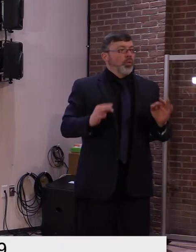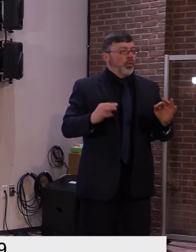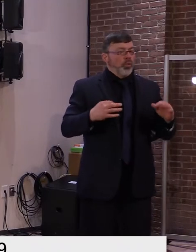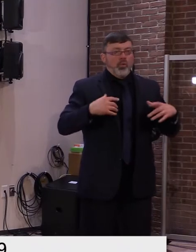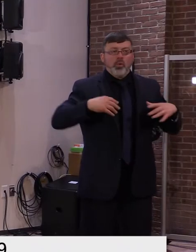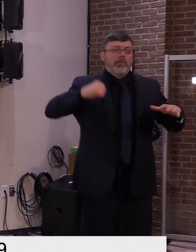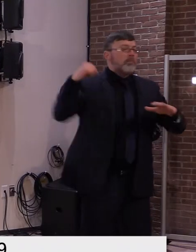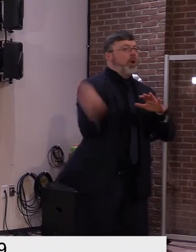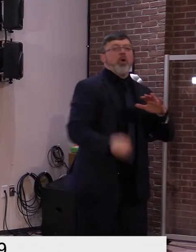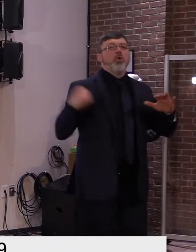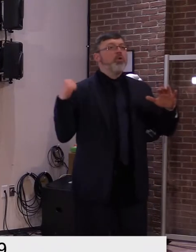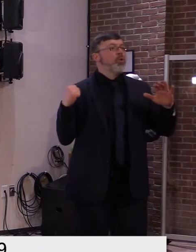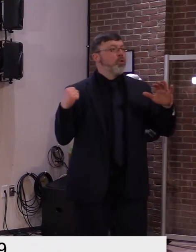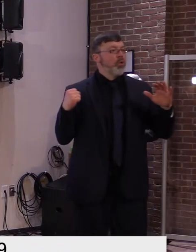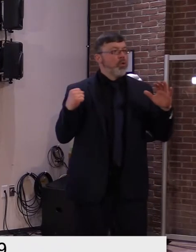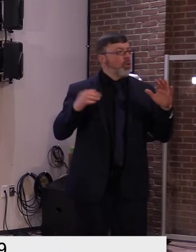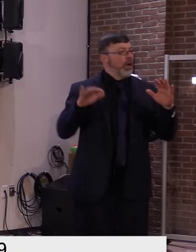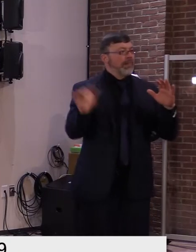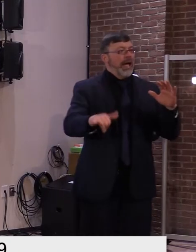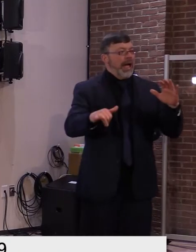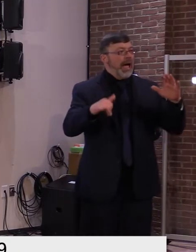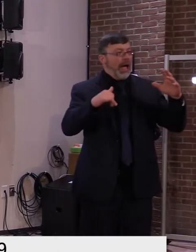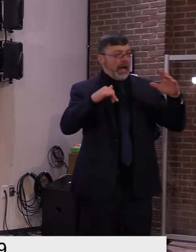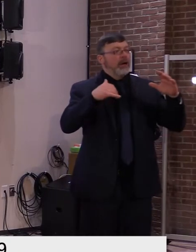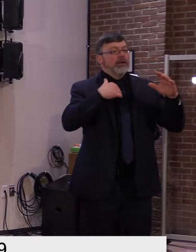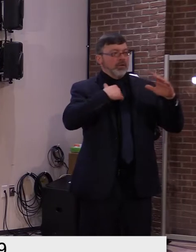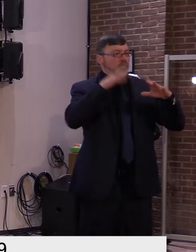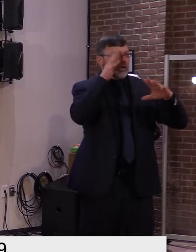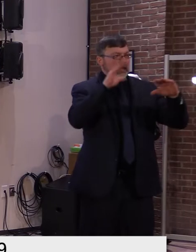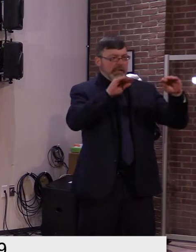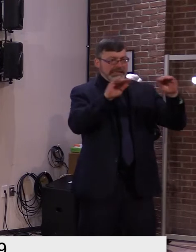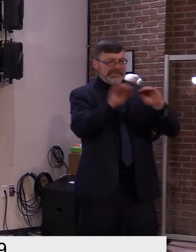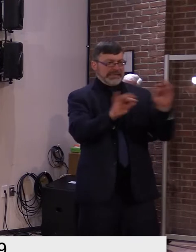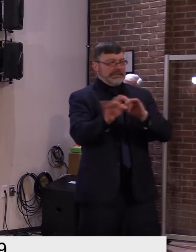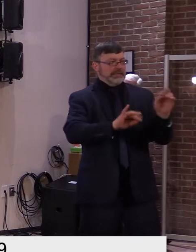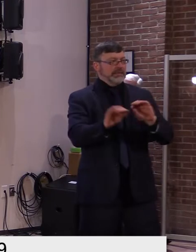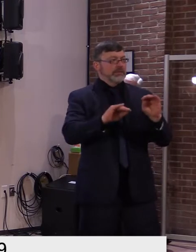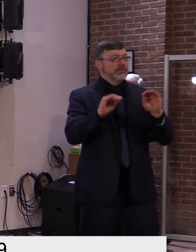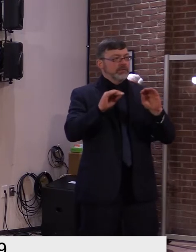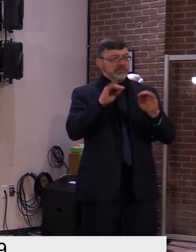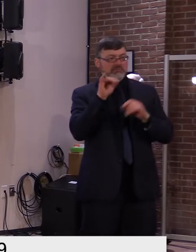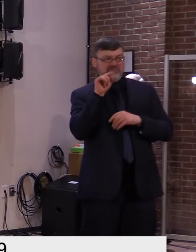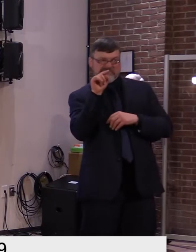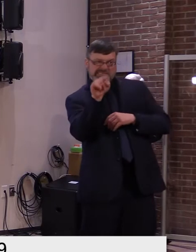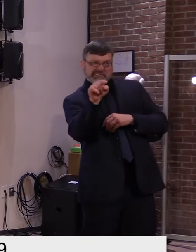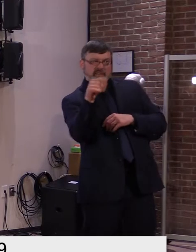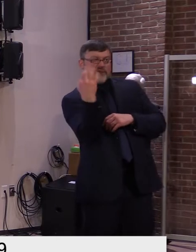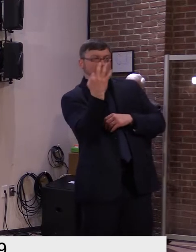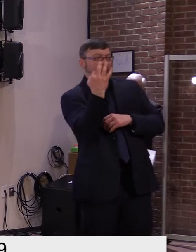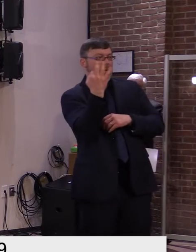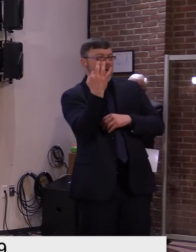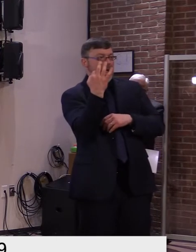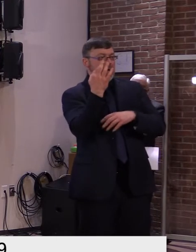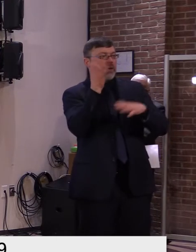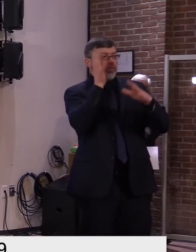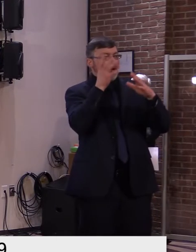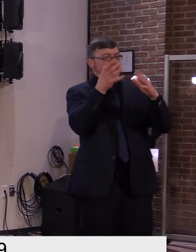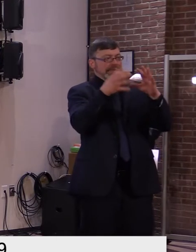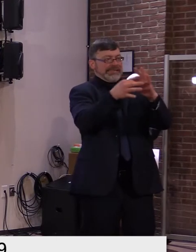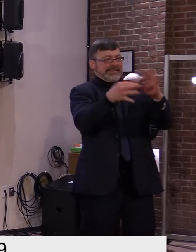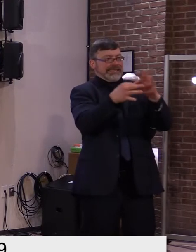update our projections, and on Friday, we'll announce when our next age band, 60 plus, will open. And with